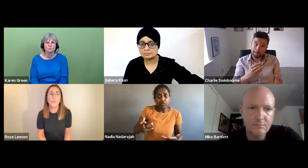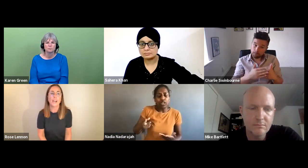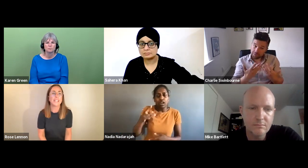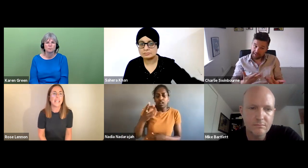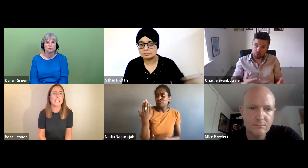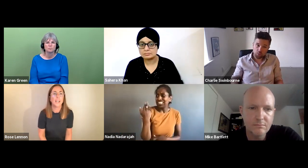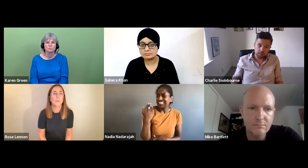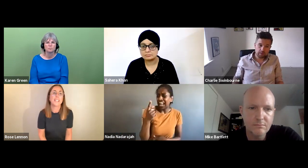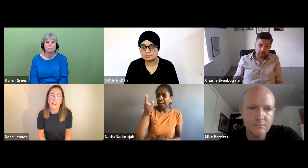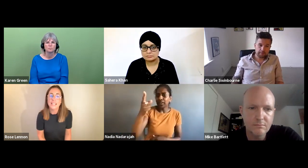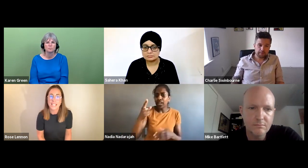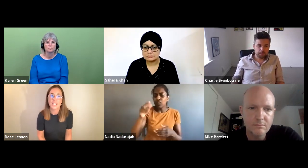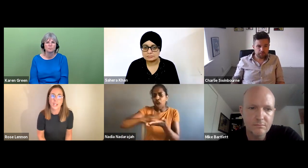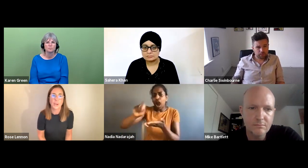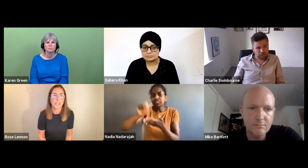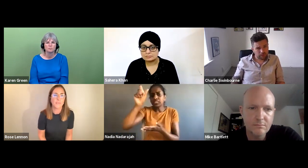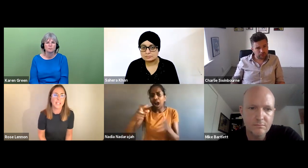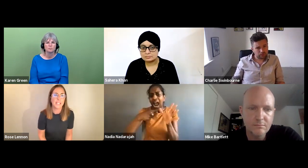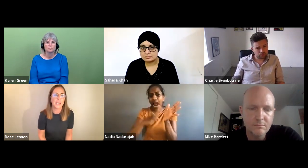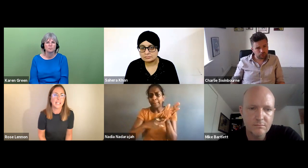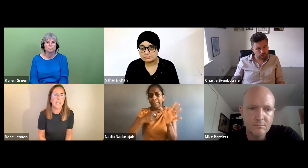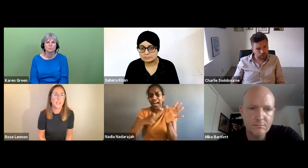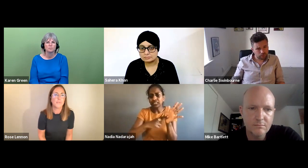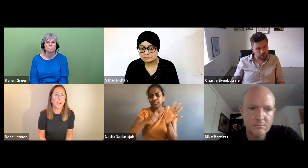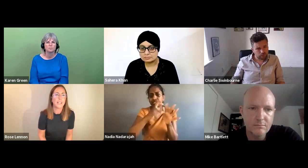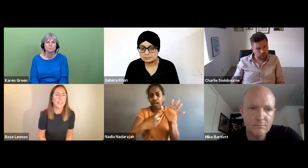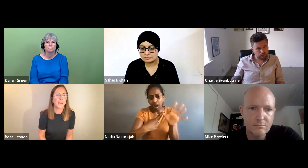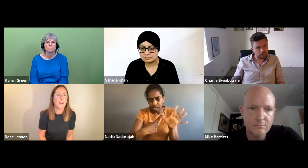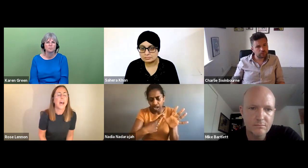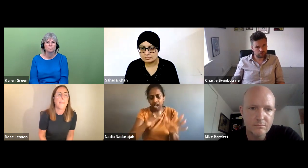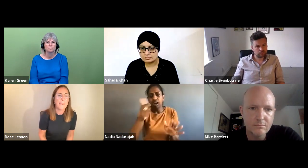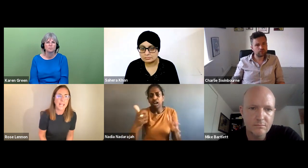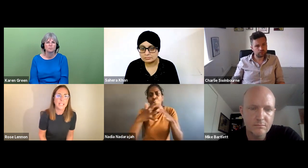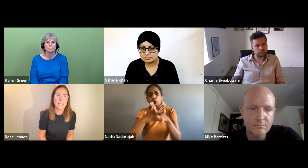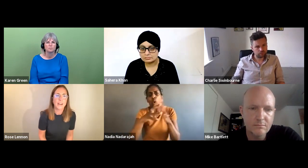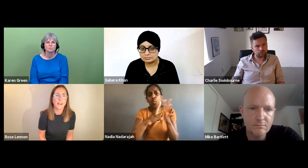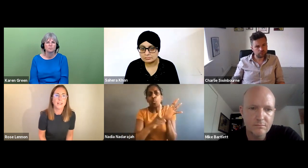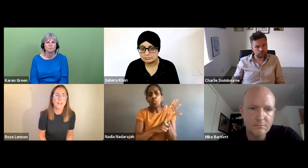we're starting to. I think recently the writer Amanda